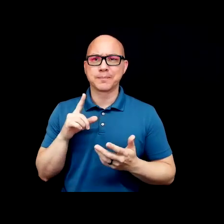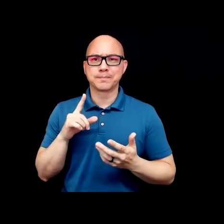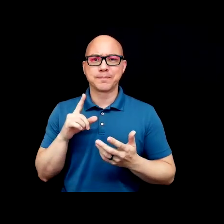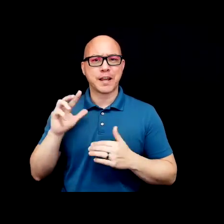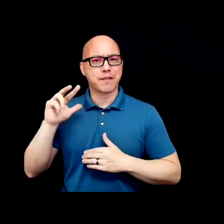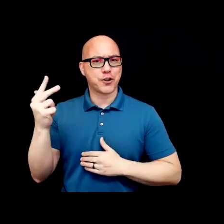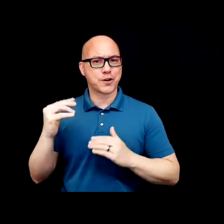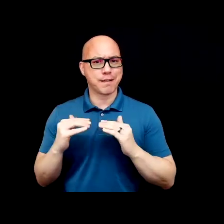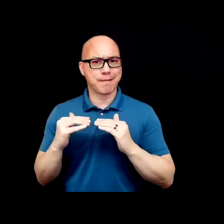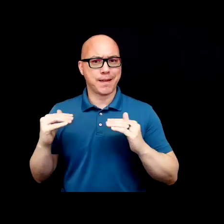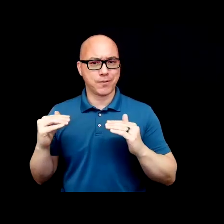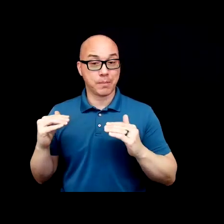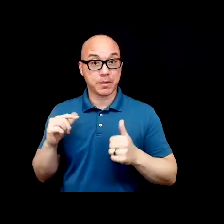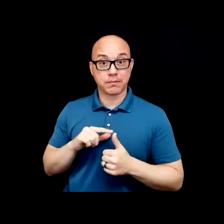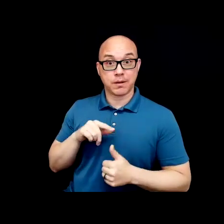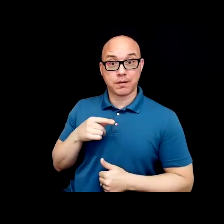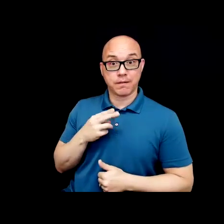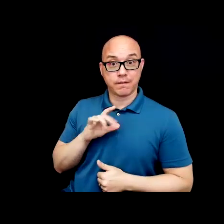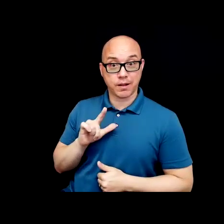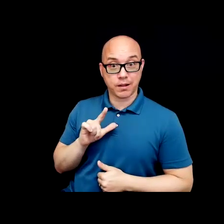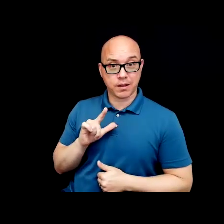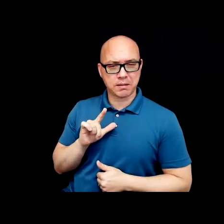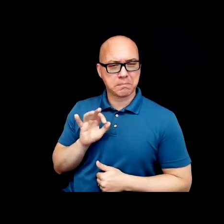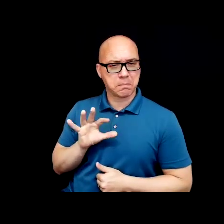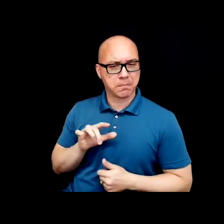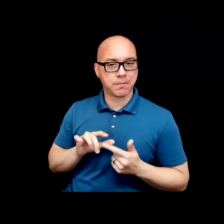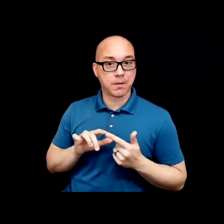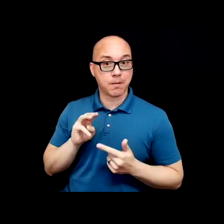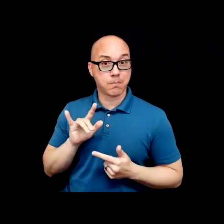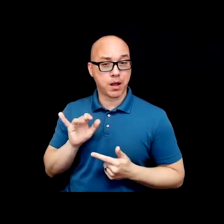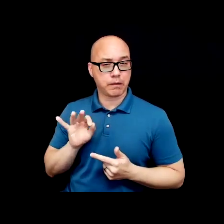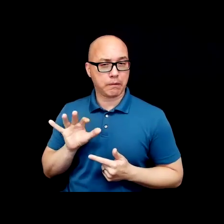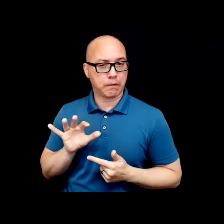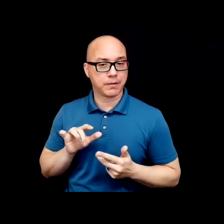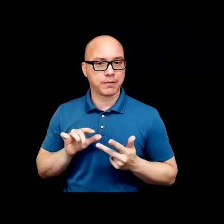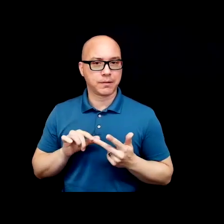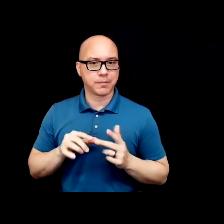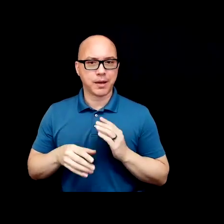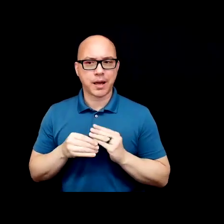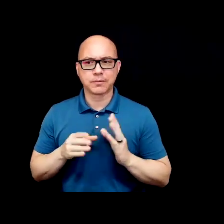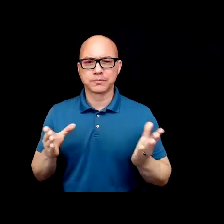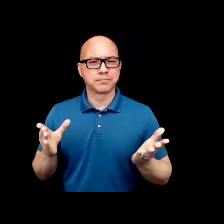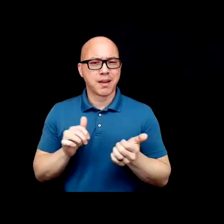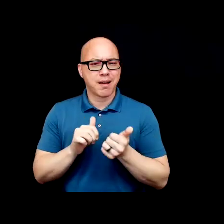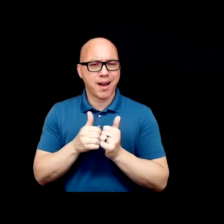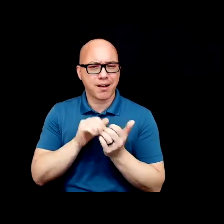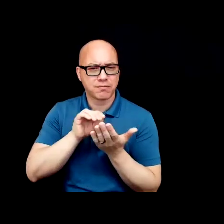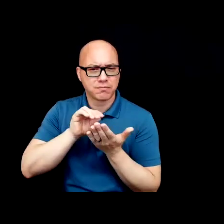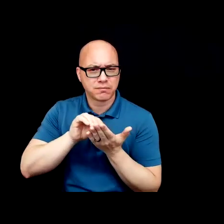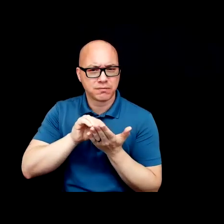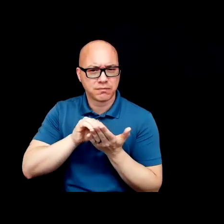that both Phil and Molly hinted to, and that is, how the heck do you keep records of all this